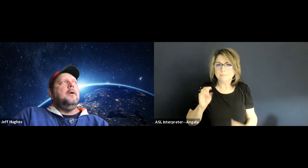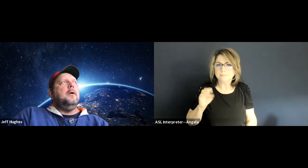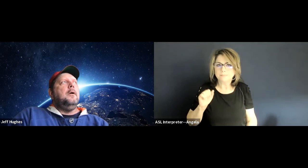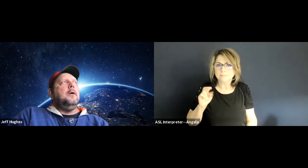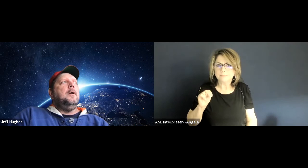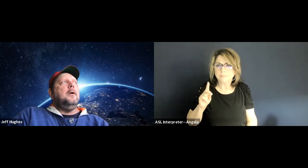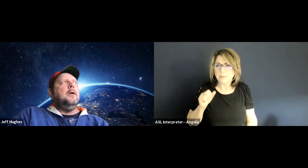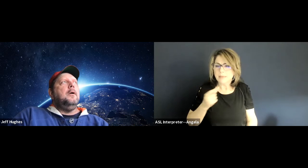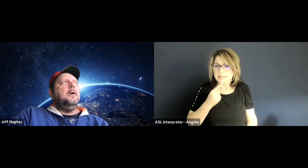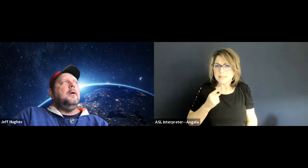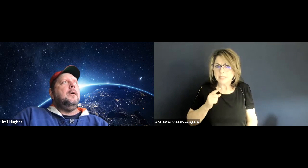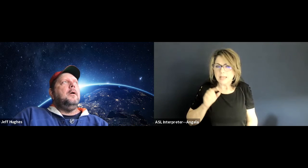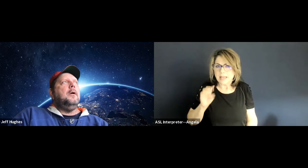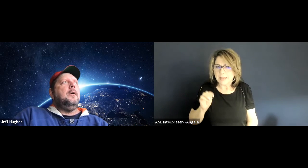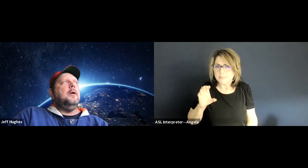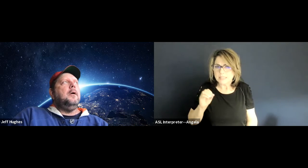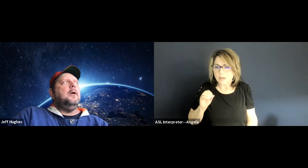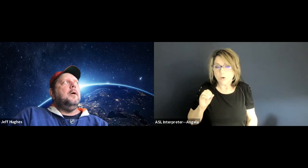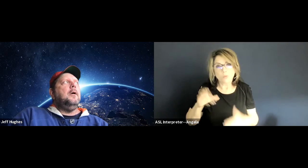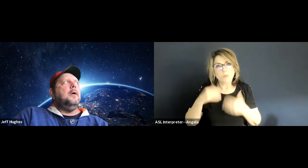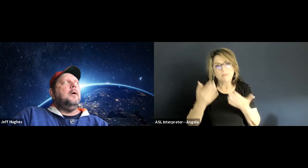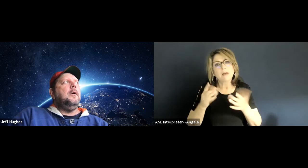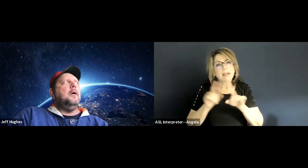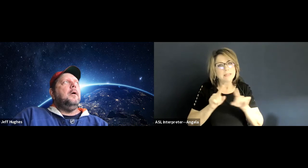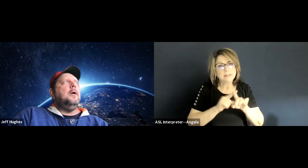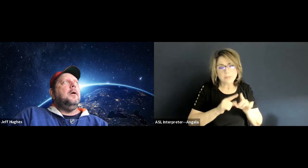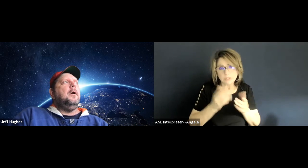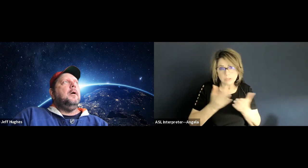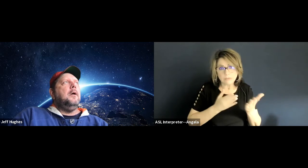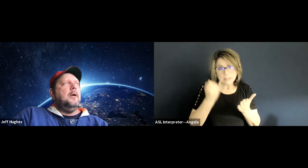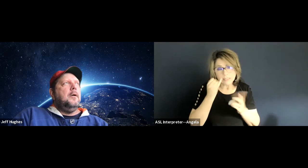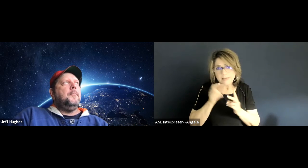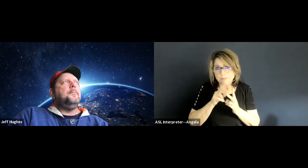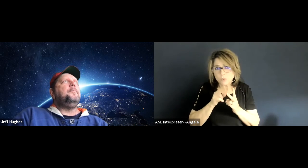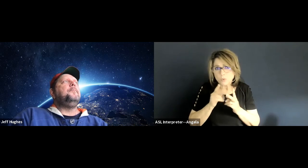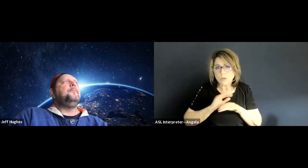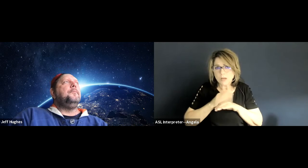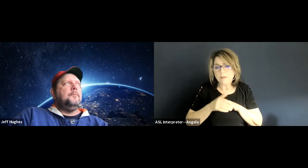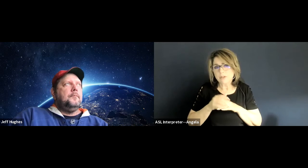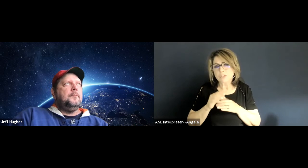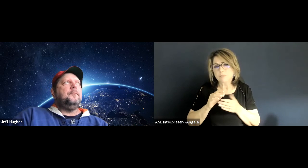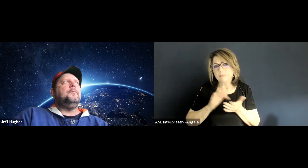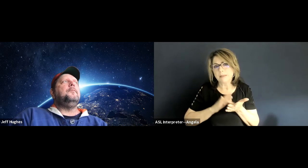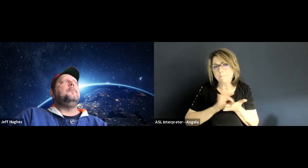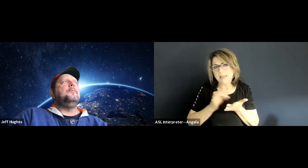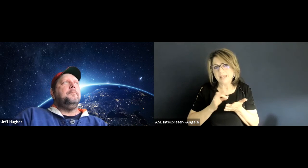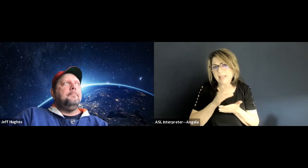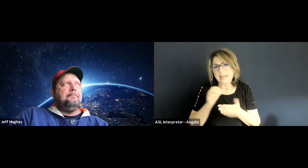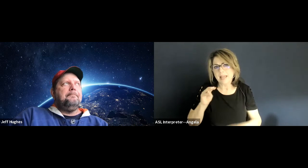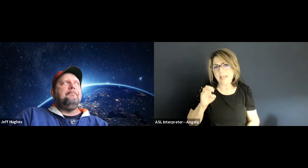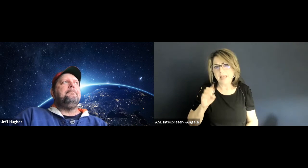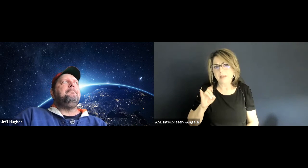their MCOs are going to provide different services if you have dual coverage, meaning Medicaid and Medicare.